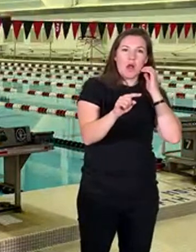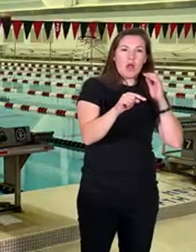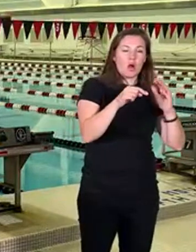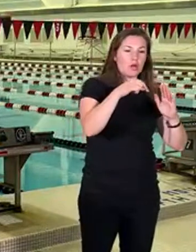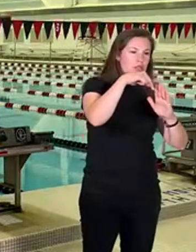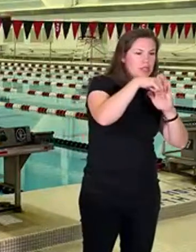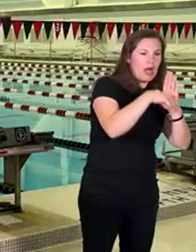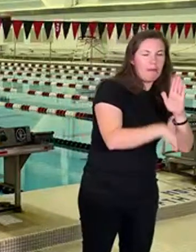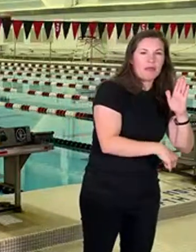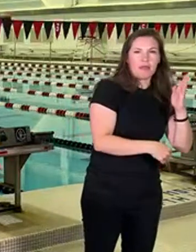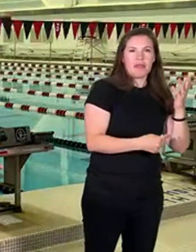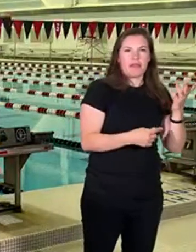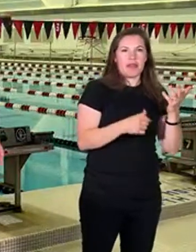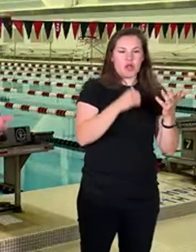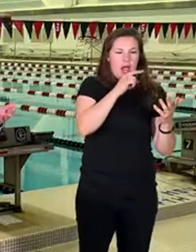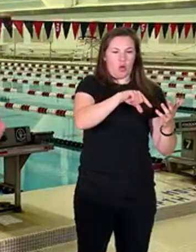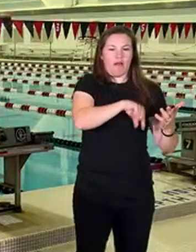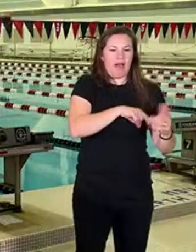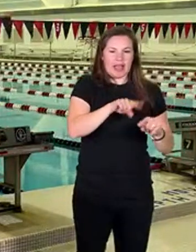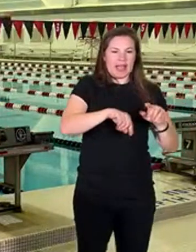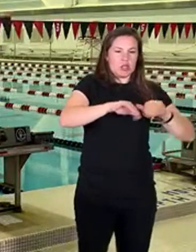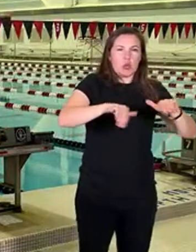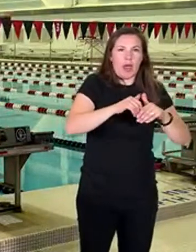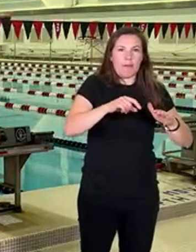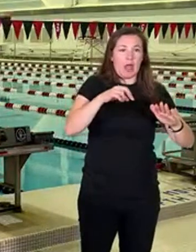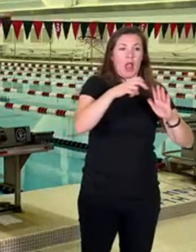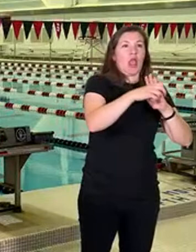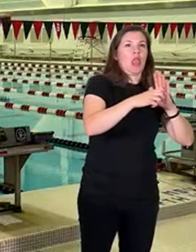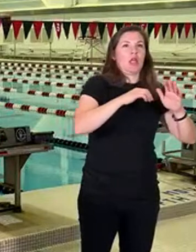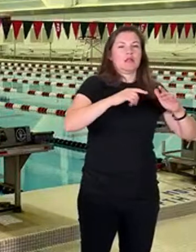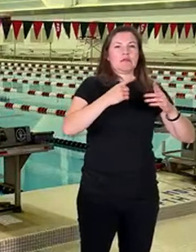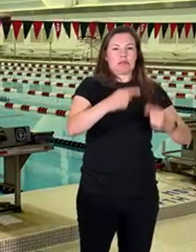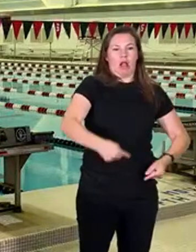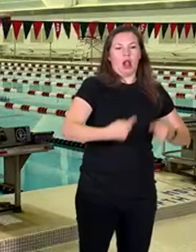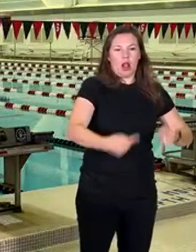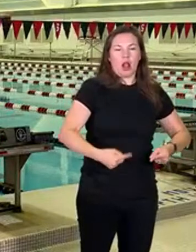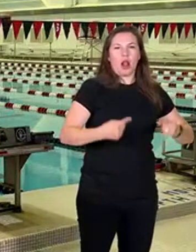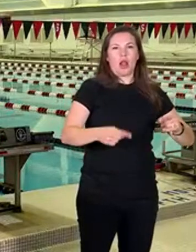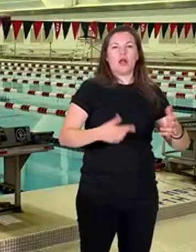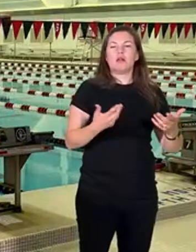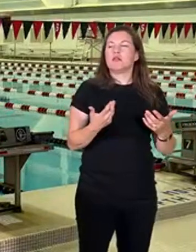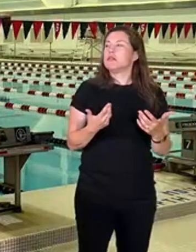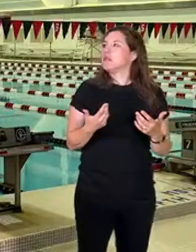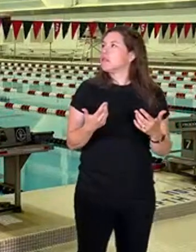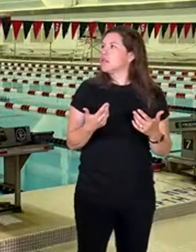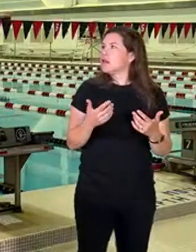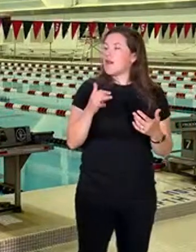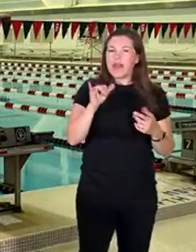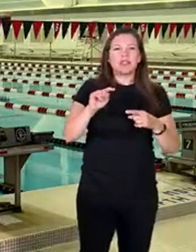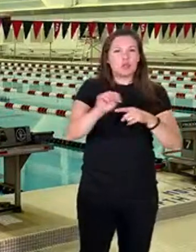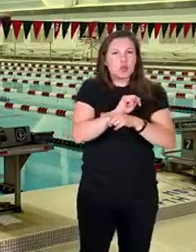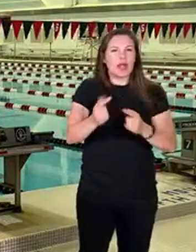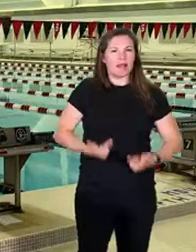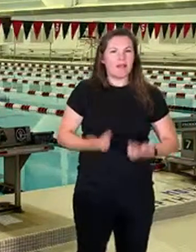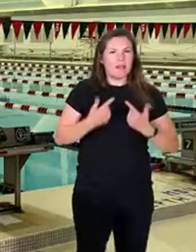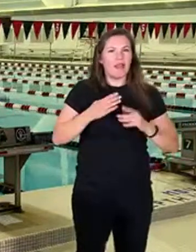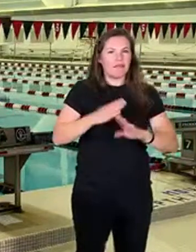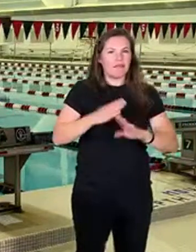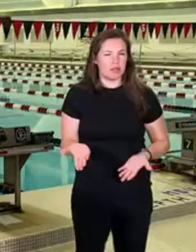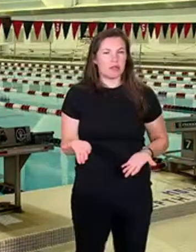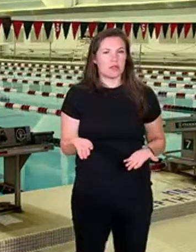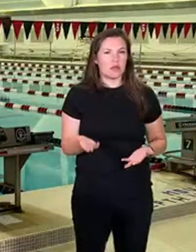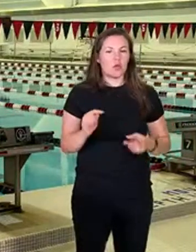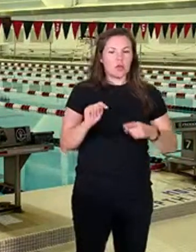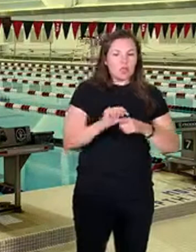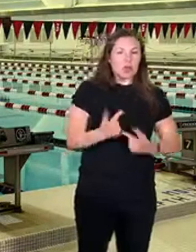shouldn't be at because they're not qualified, they just can't swim, and that's a trained lifeguard. We